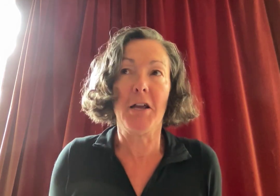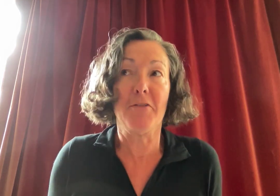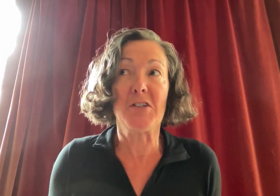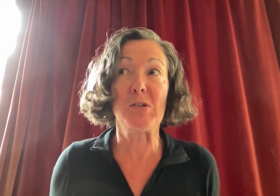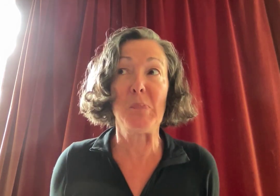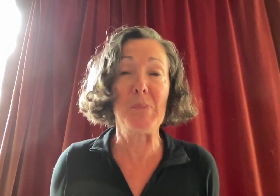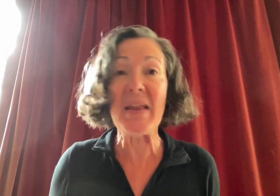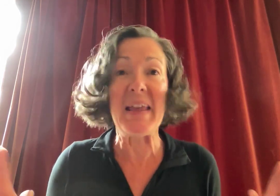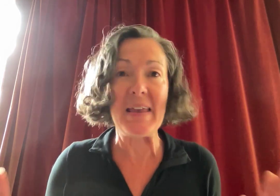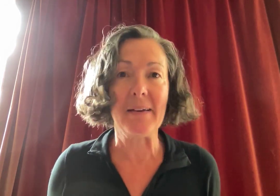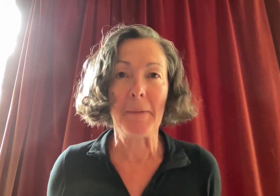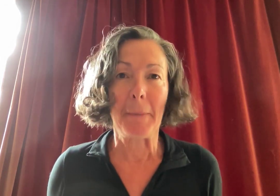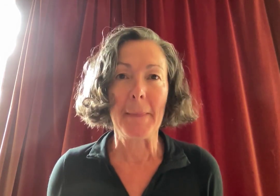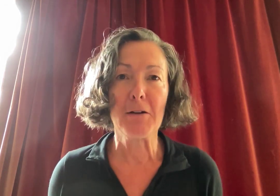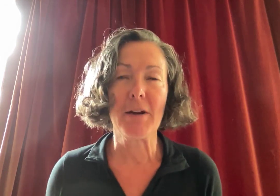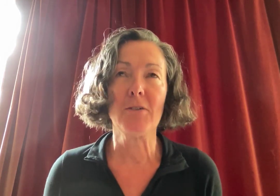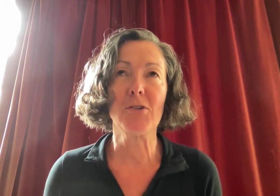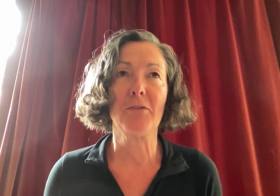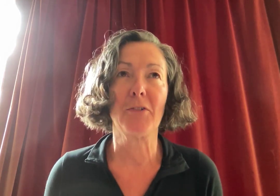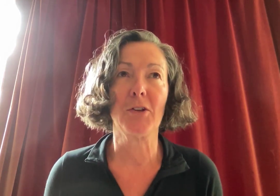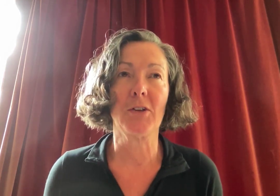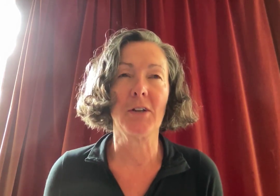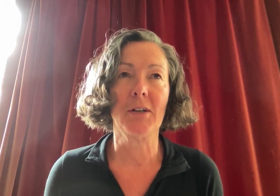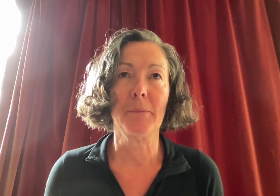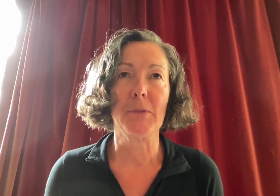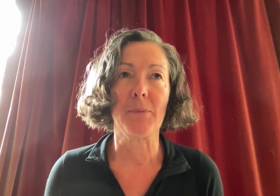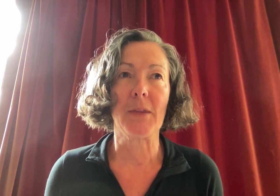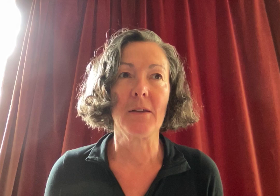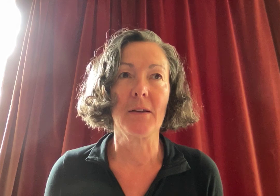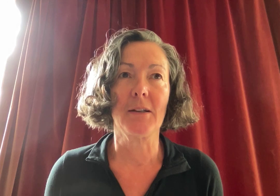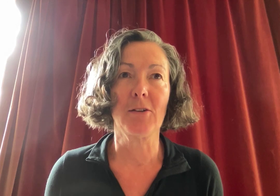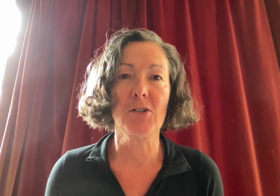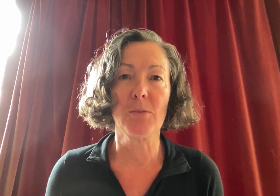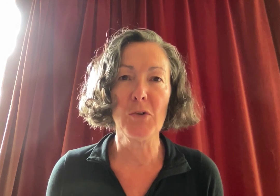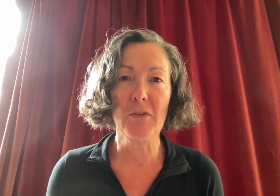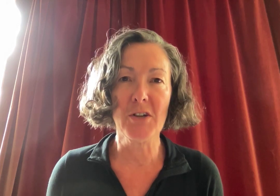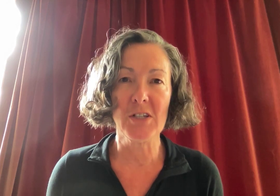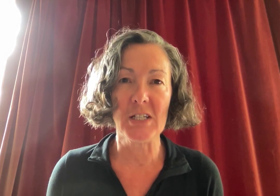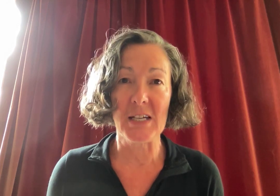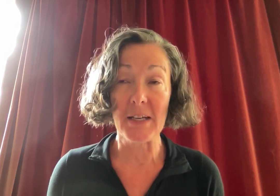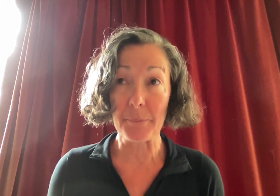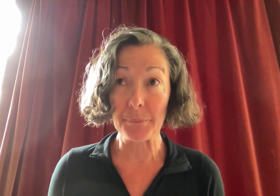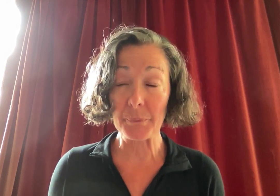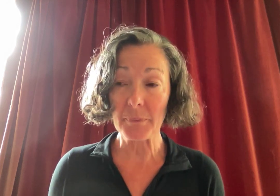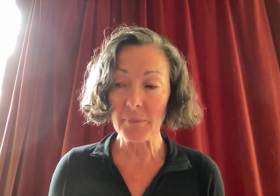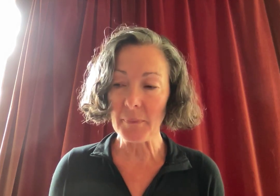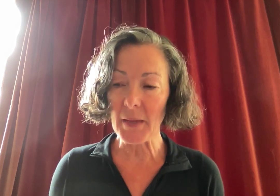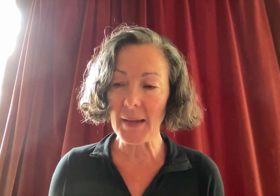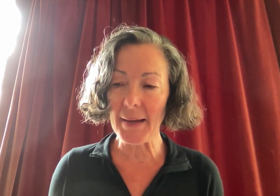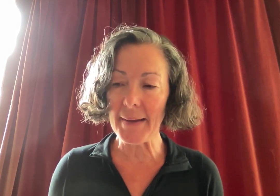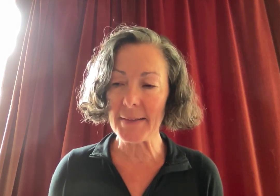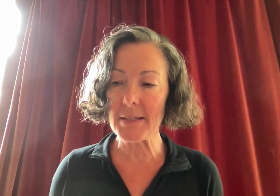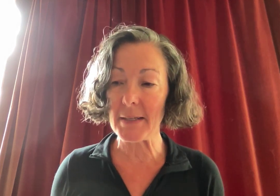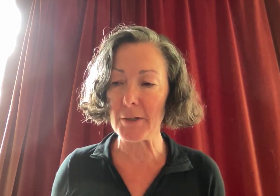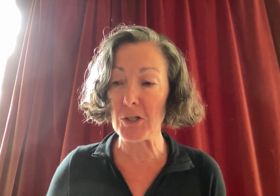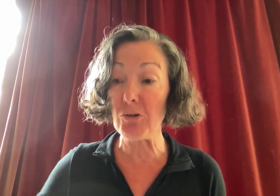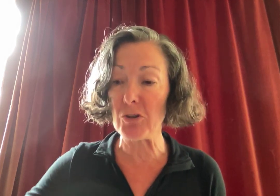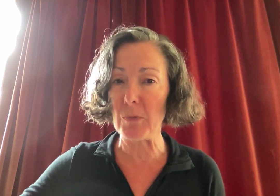of a spinny in the grounds of Nottingham University. And the children were on